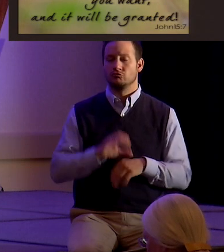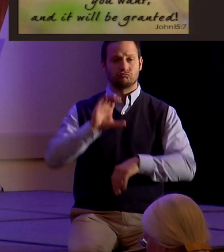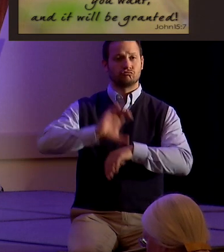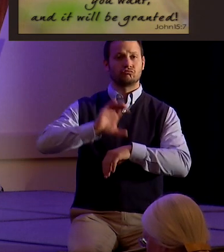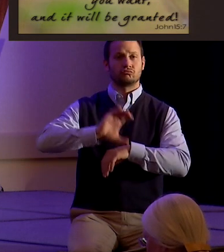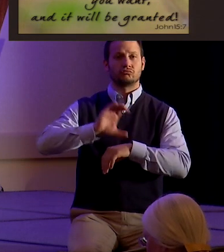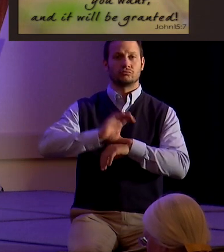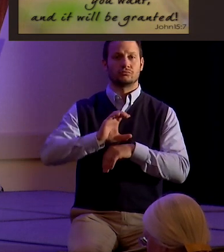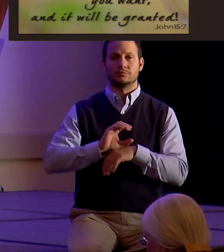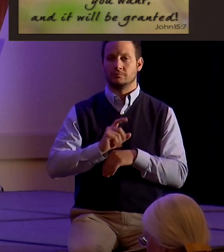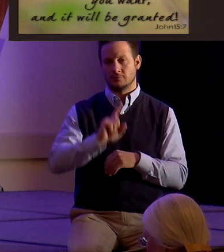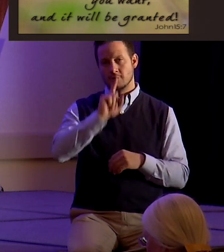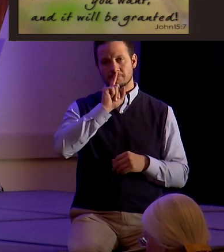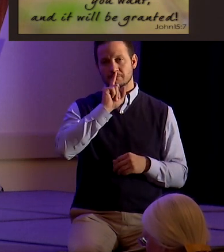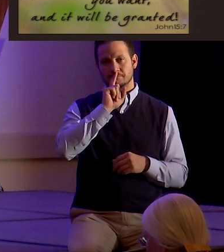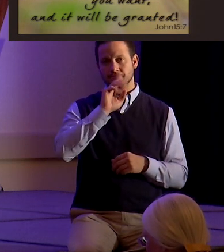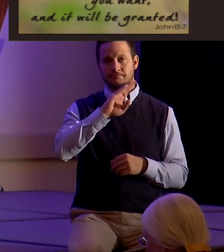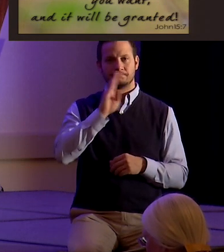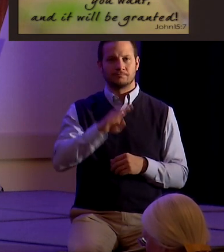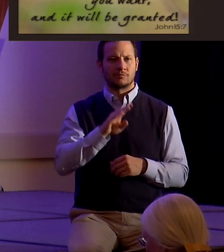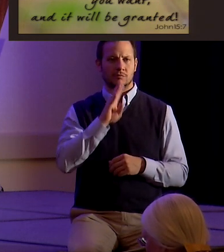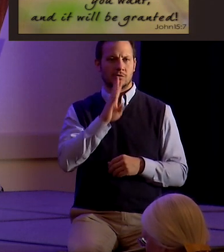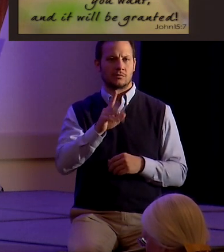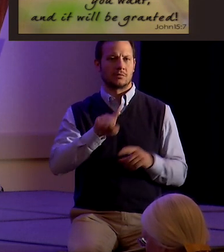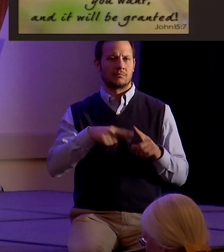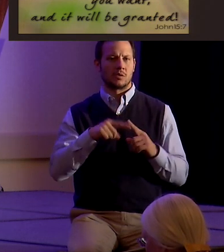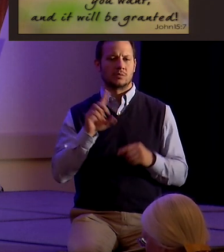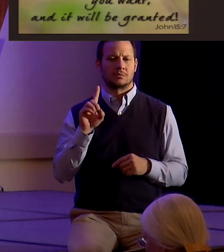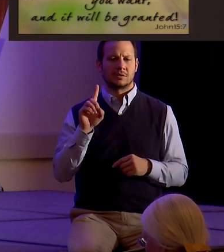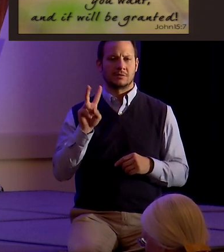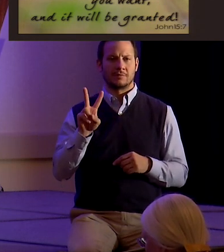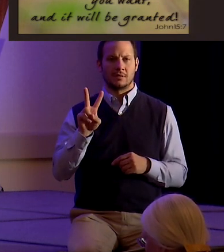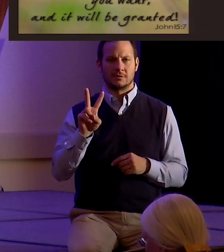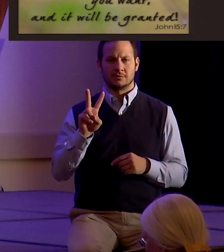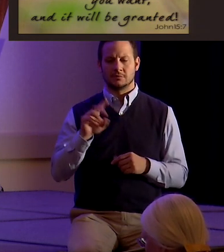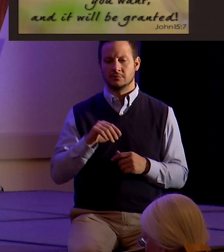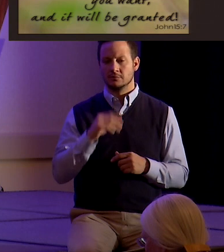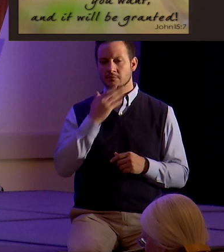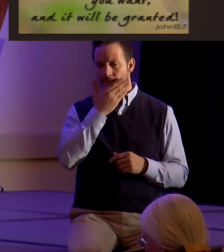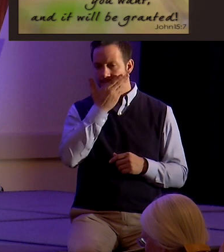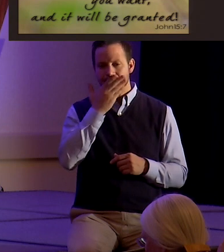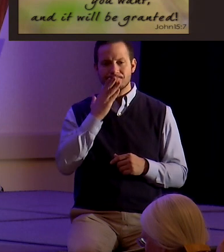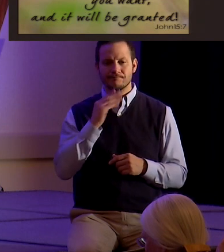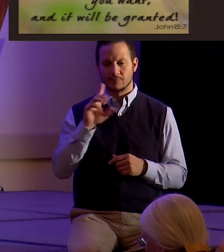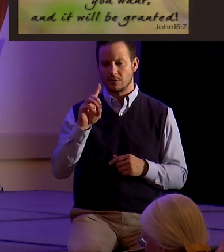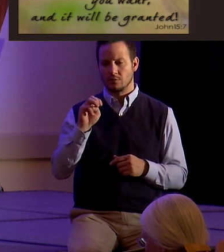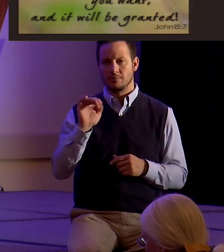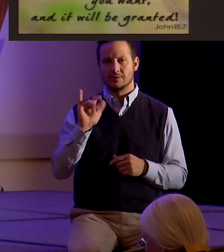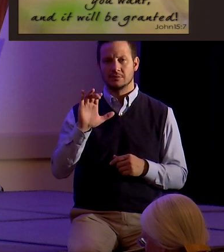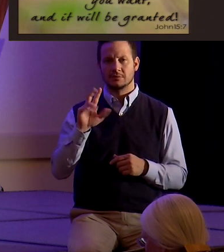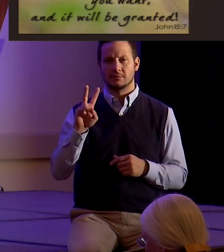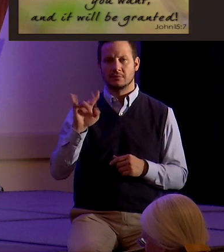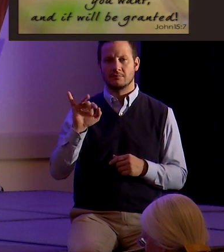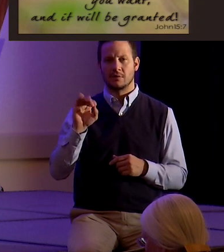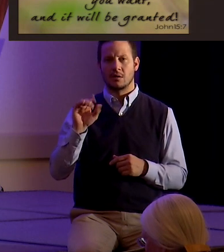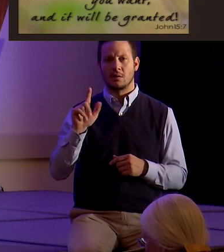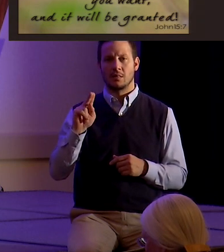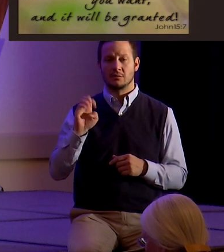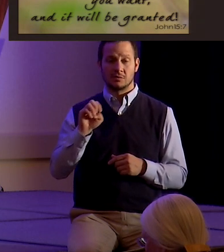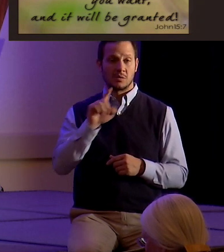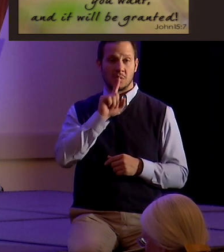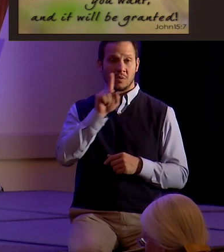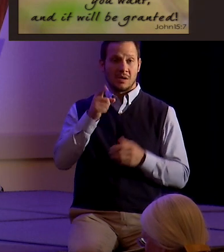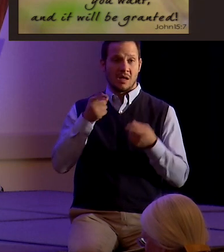never spoke out against domestic violence. In fact, they basically turned the other